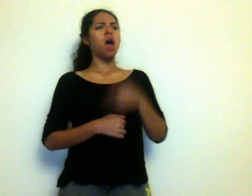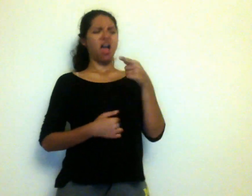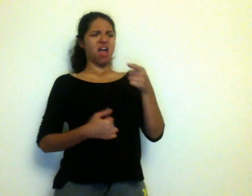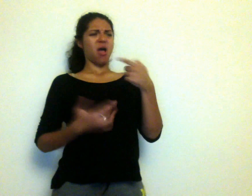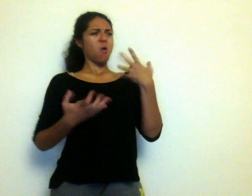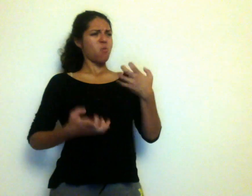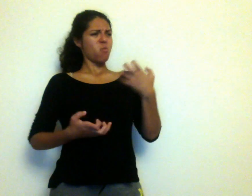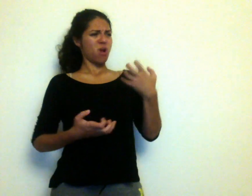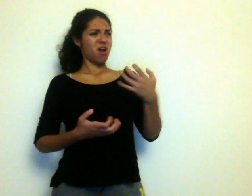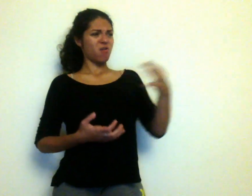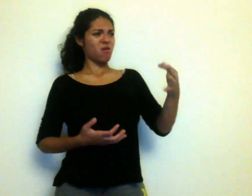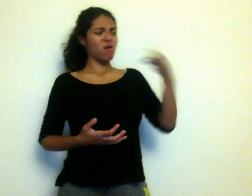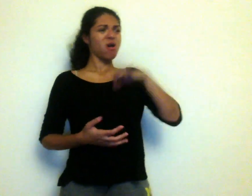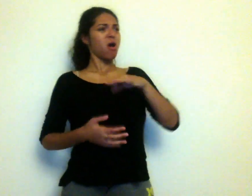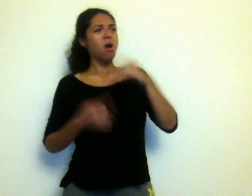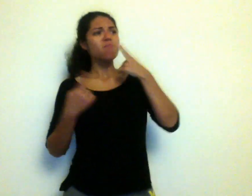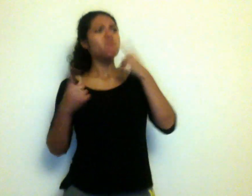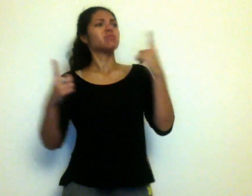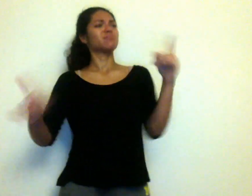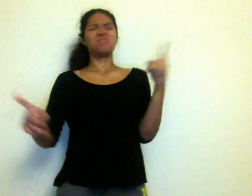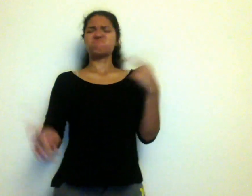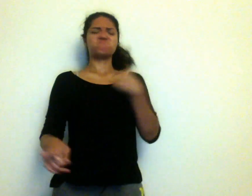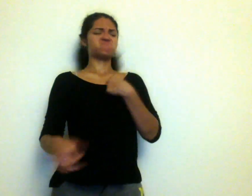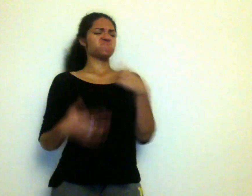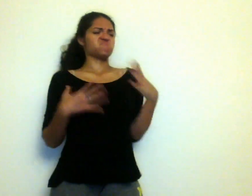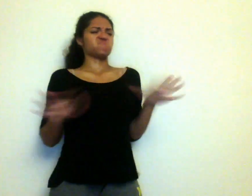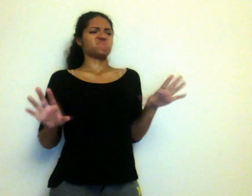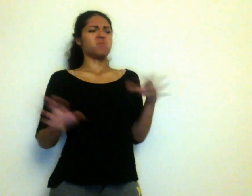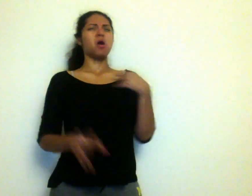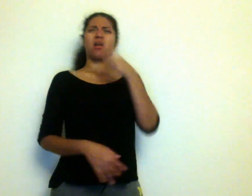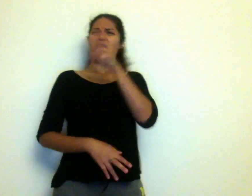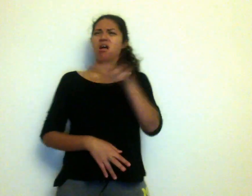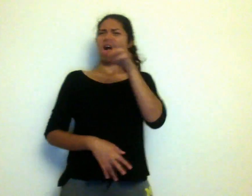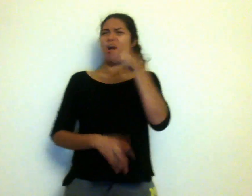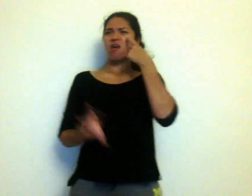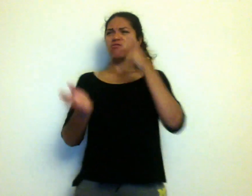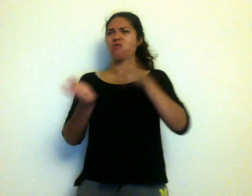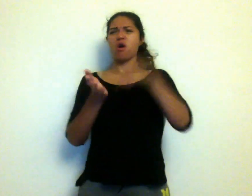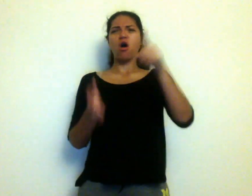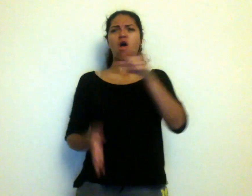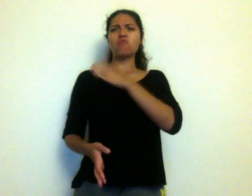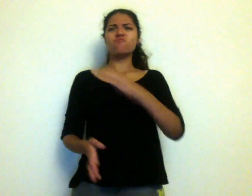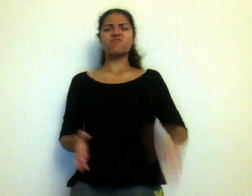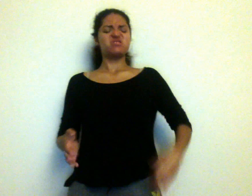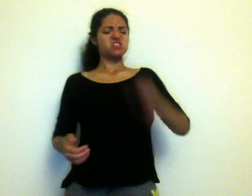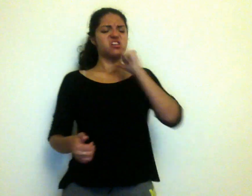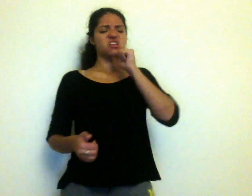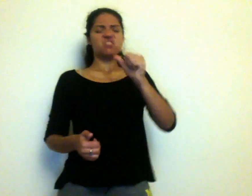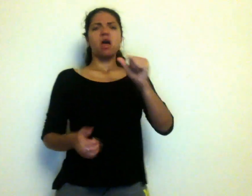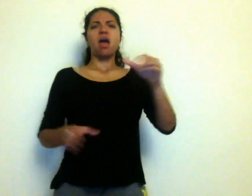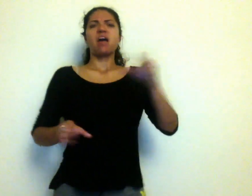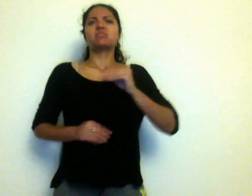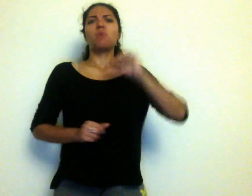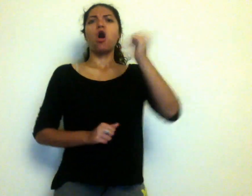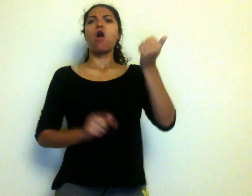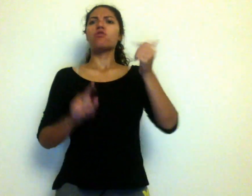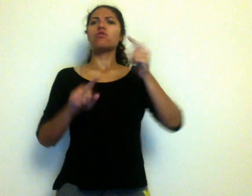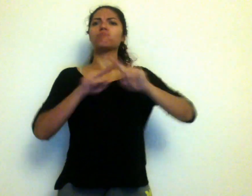here today and I have heard the height of intolerance from you all. I have heard the creeds of the Muslims applauded when today the